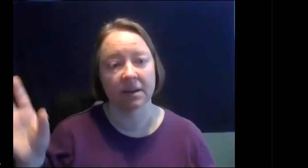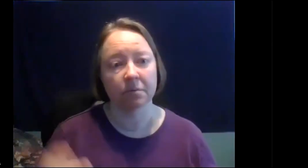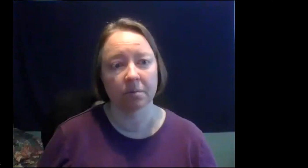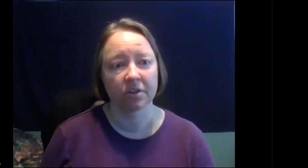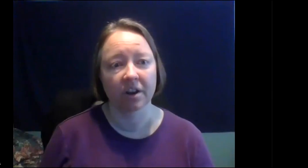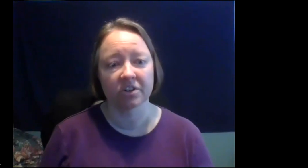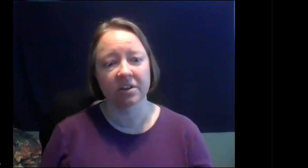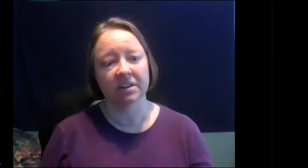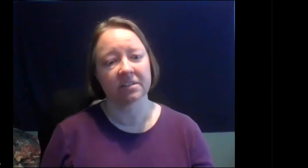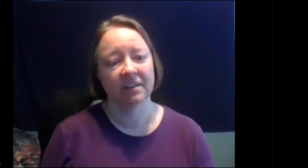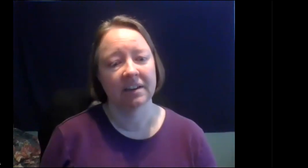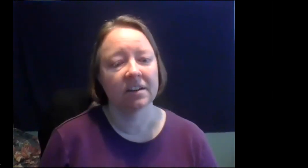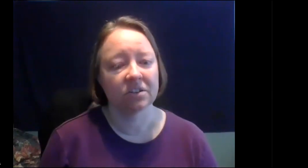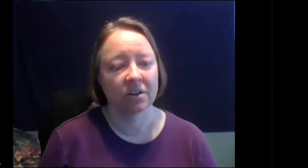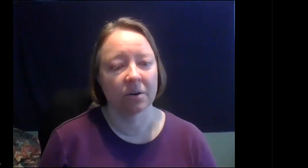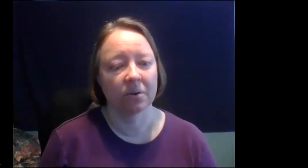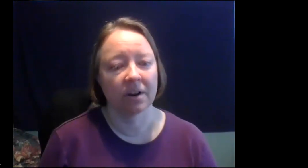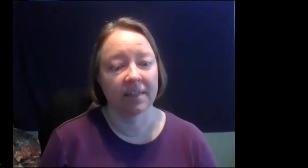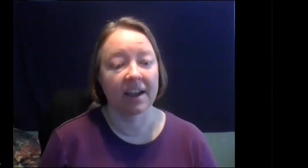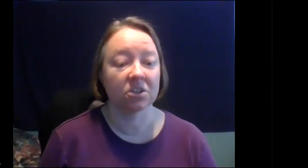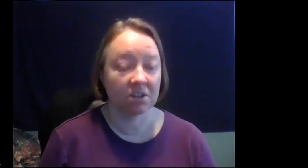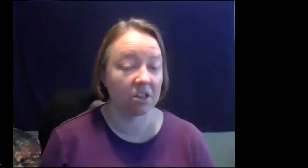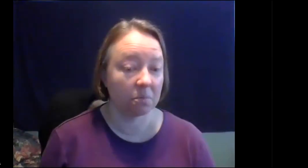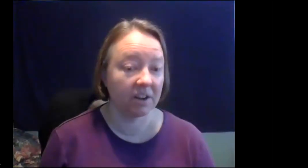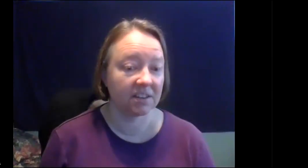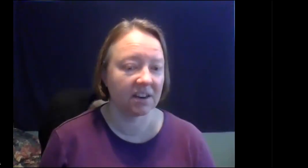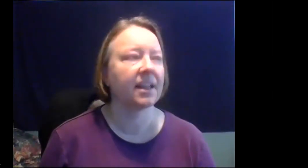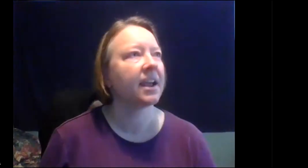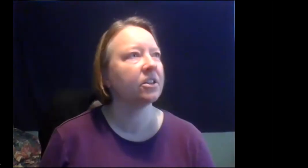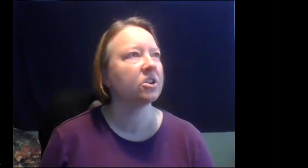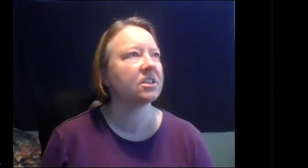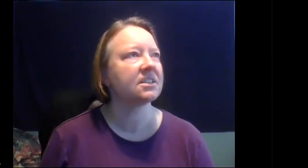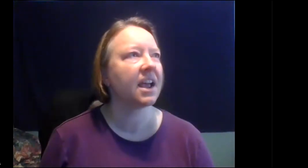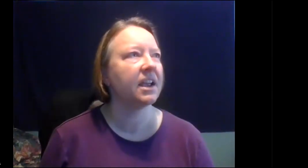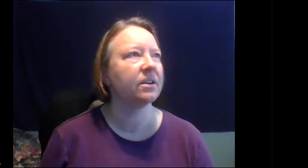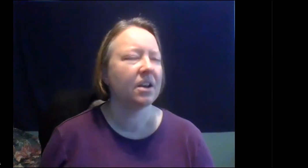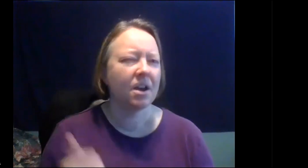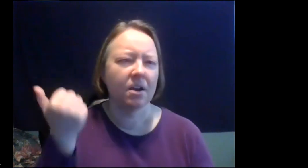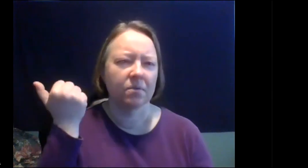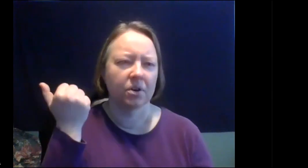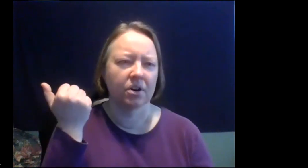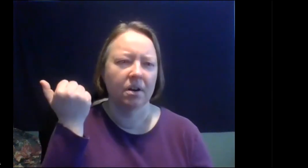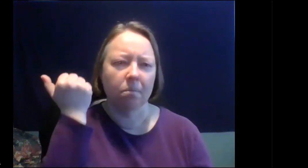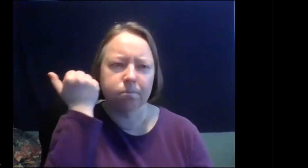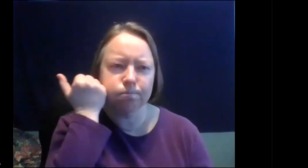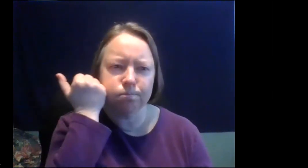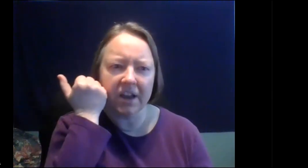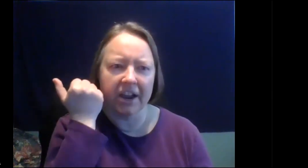some from other countries. So that's another place that I learned the sign for